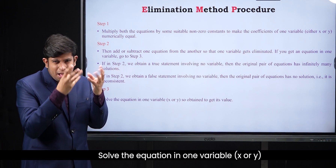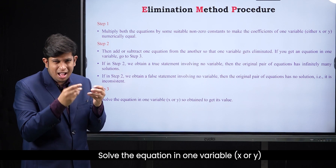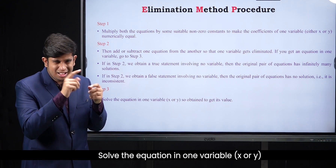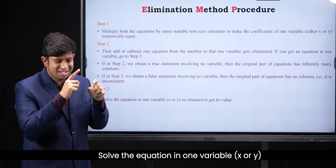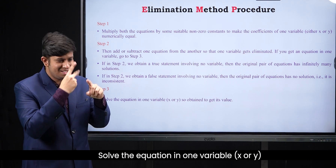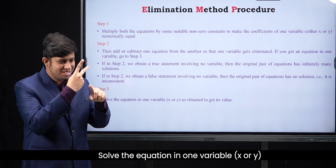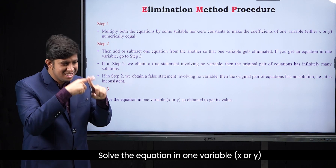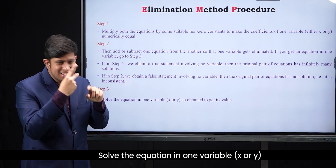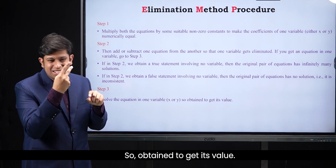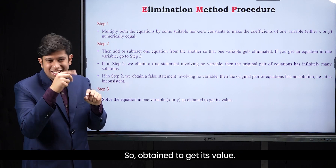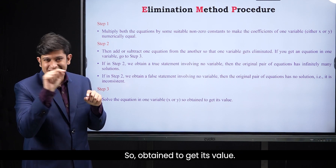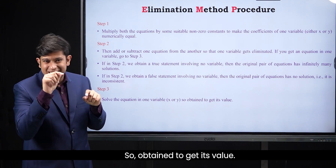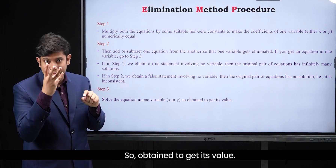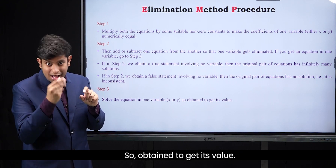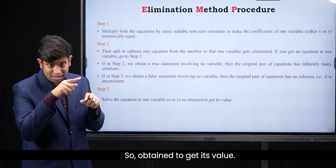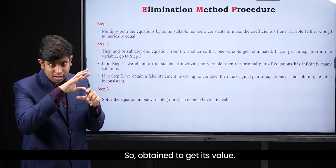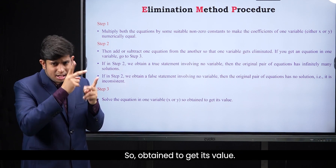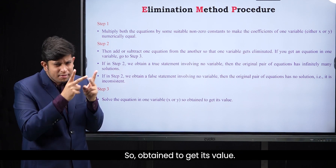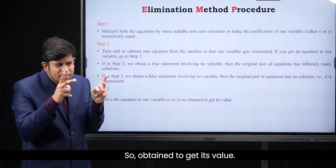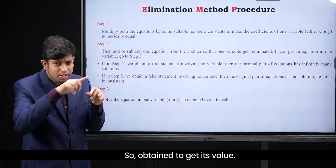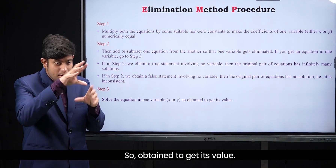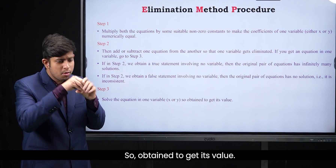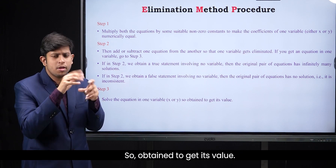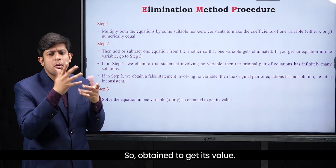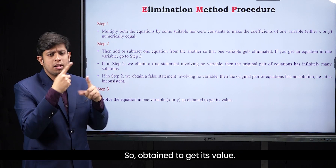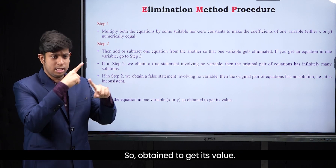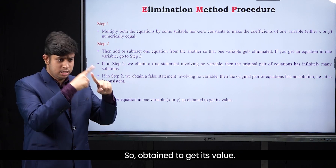variable x or y so obtain to get its value.